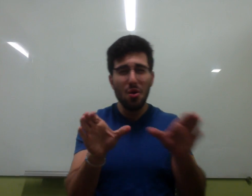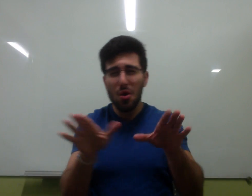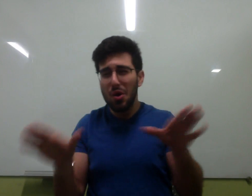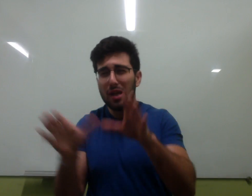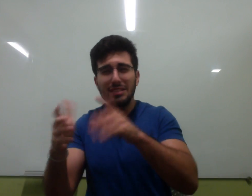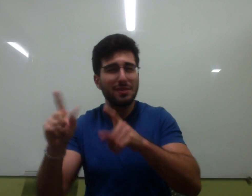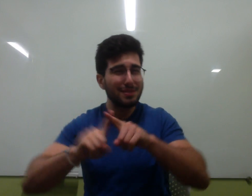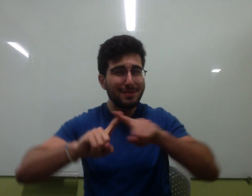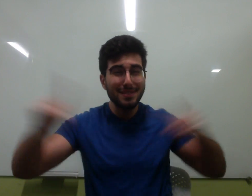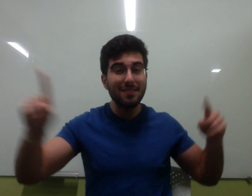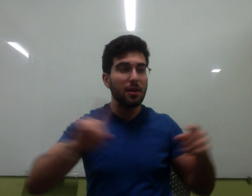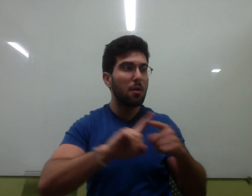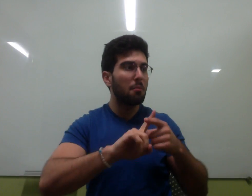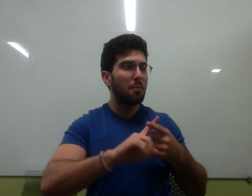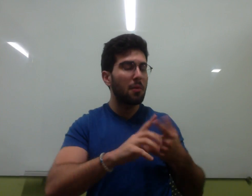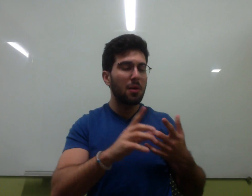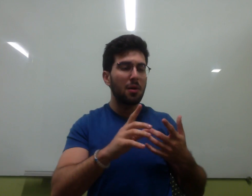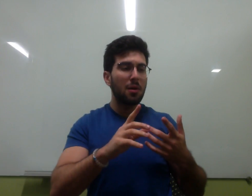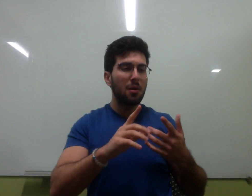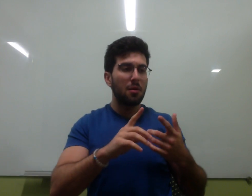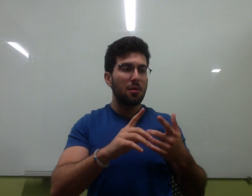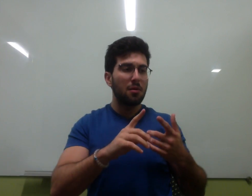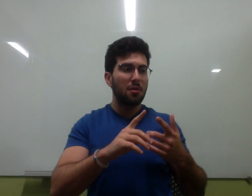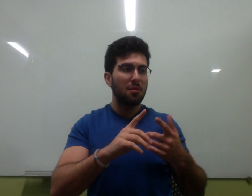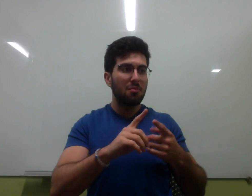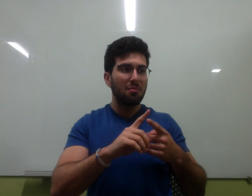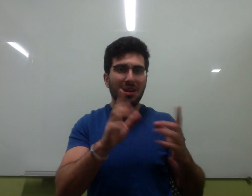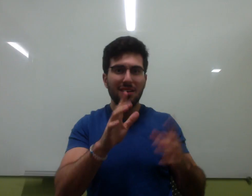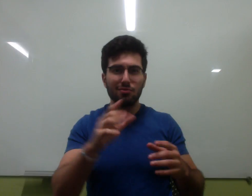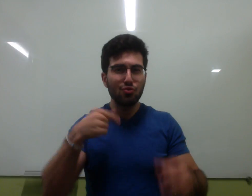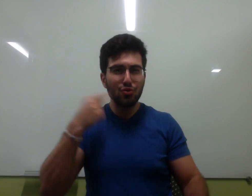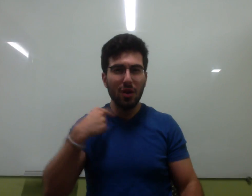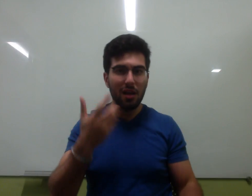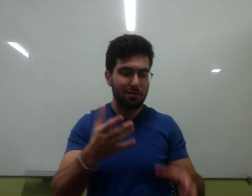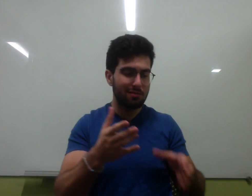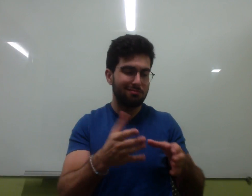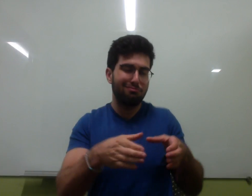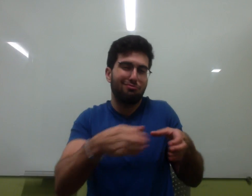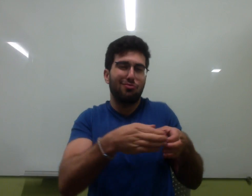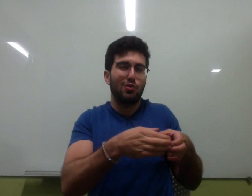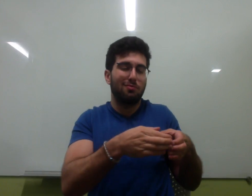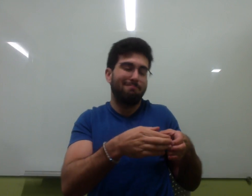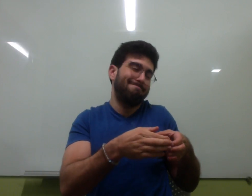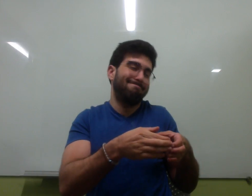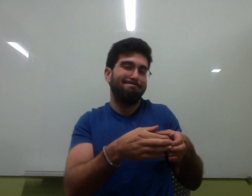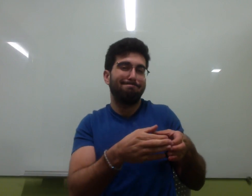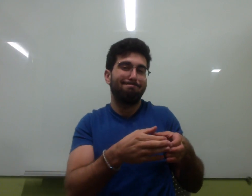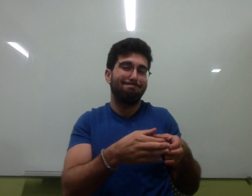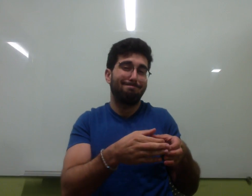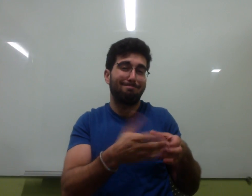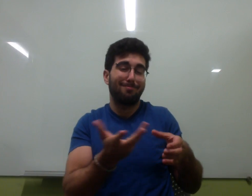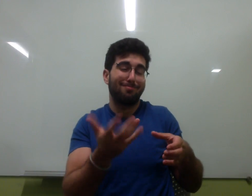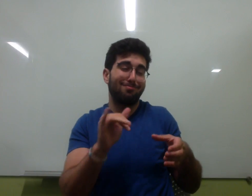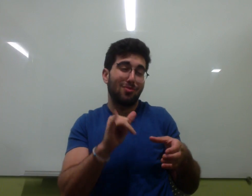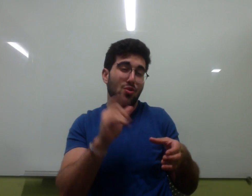together for life. It just seems like it's sort of a loose arrangement where giraffes will be like, all right, I'm cool to hang out with you guys for a little while.